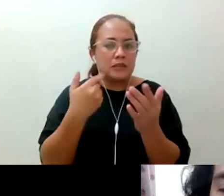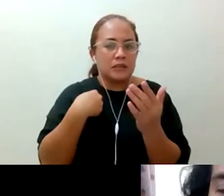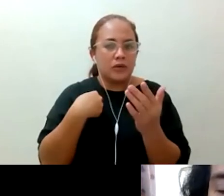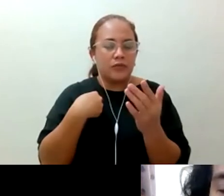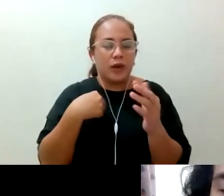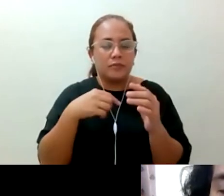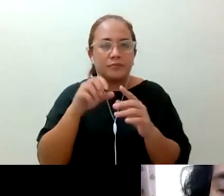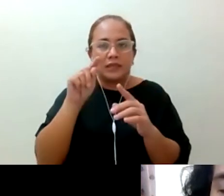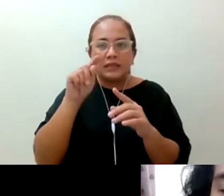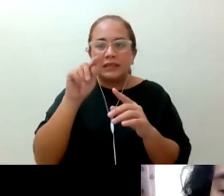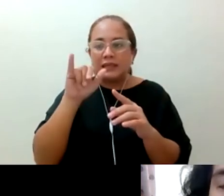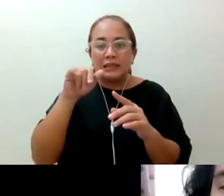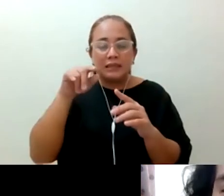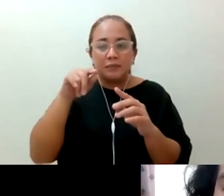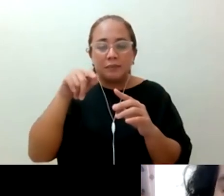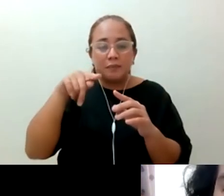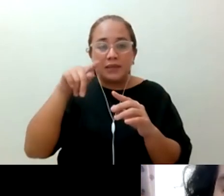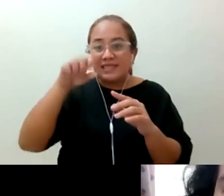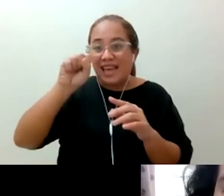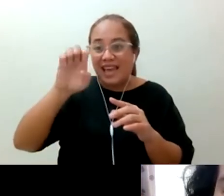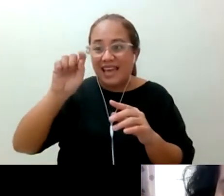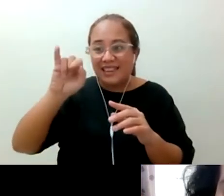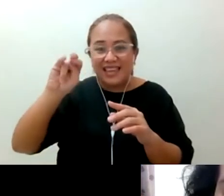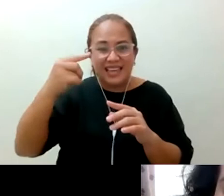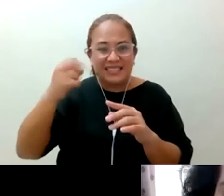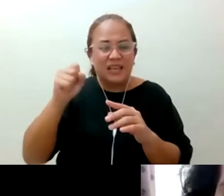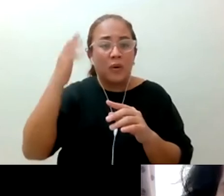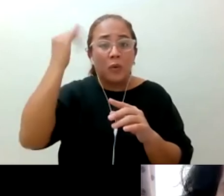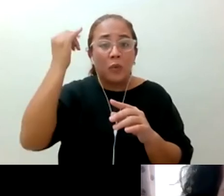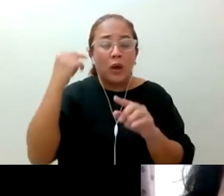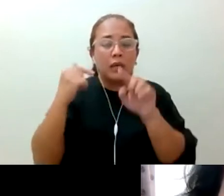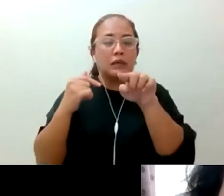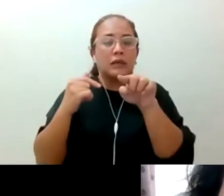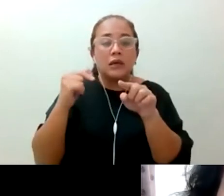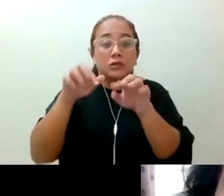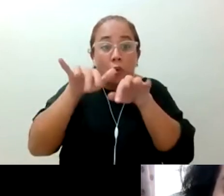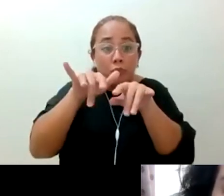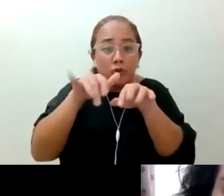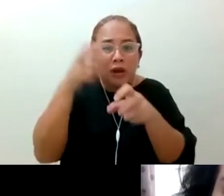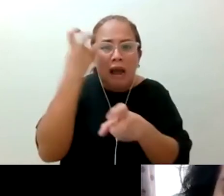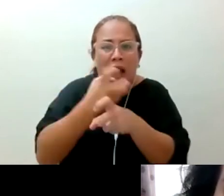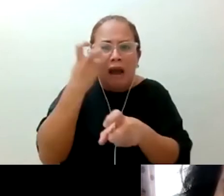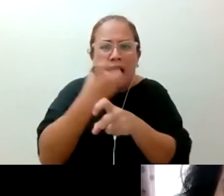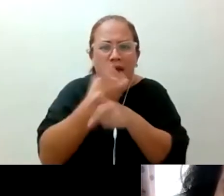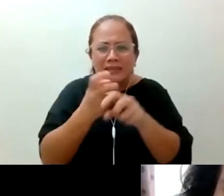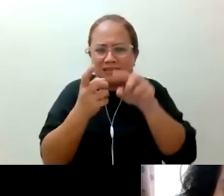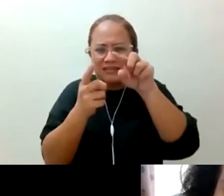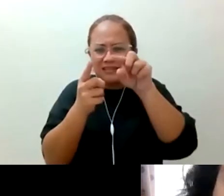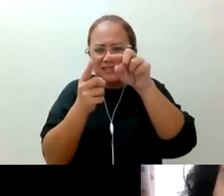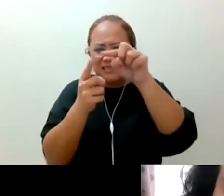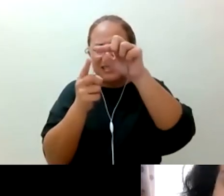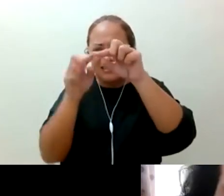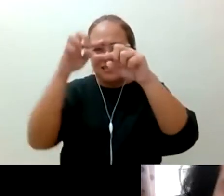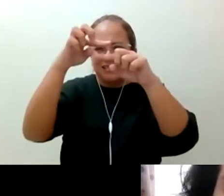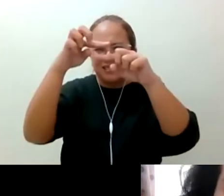typesetting, it's difficult on a computer to type one thing over another without creating a new line for